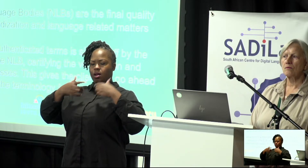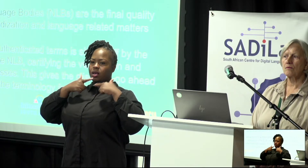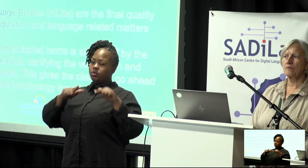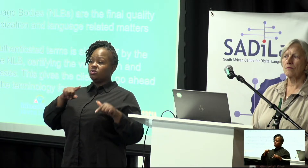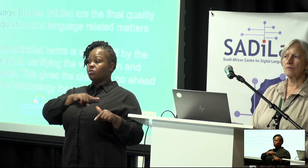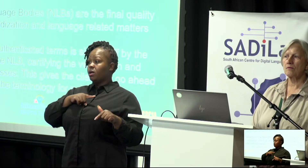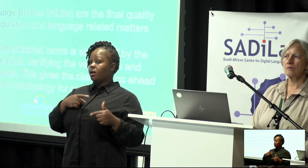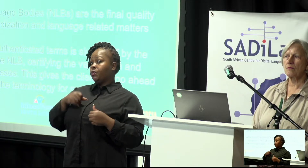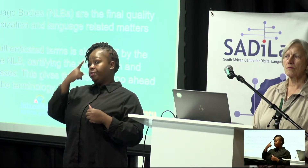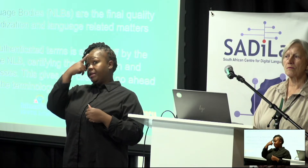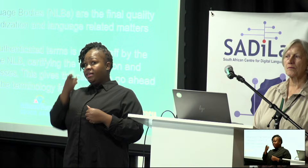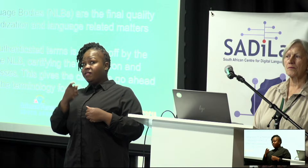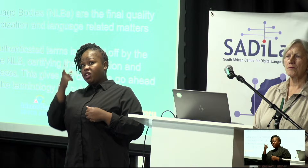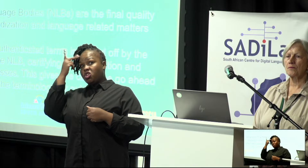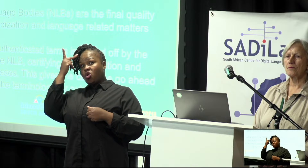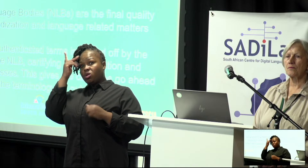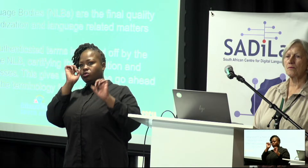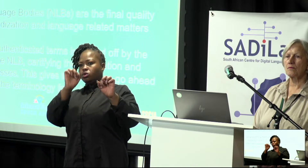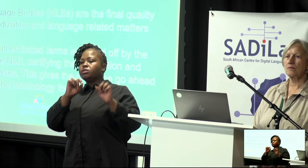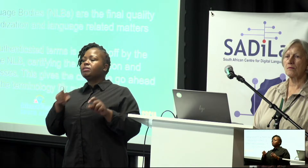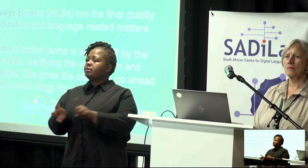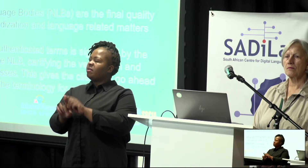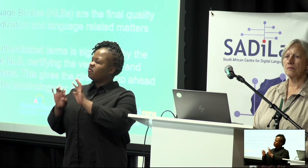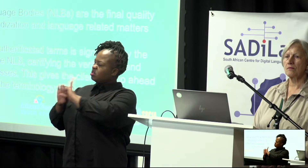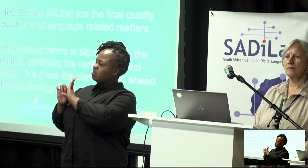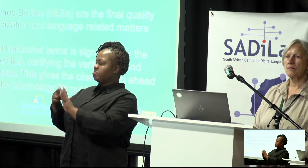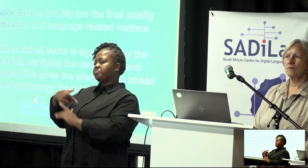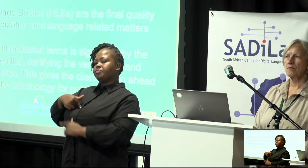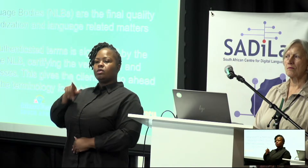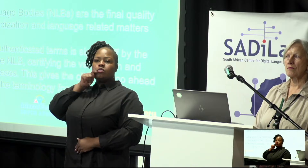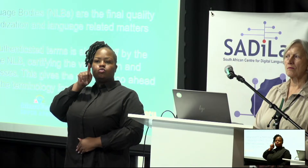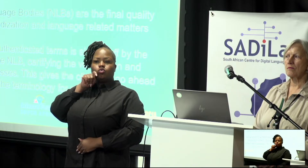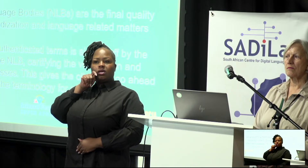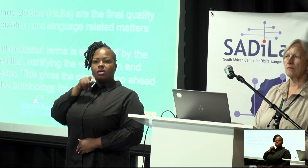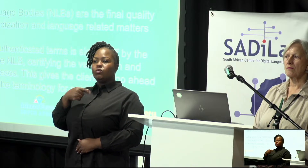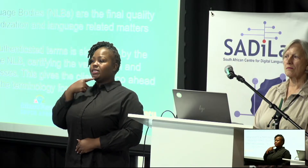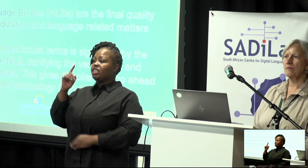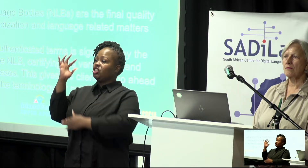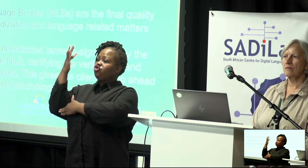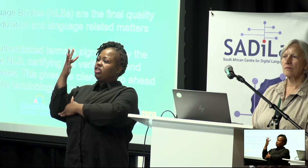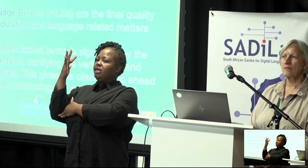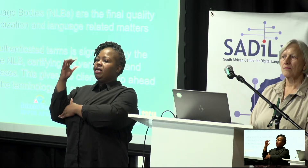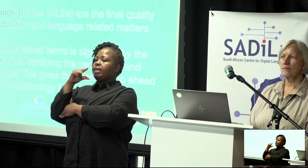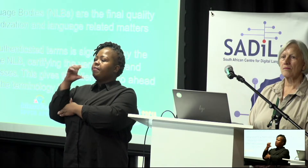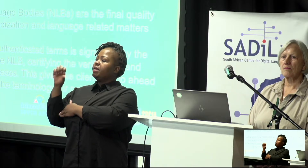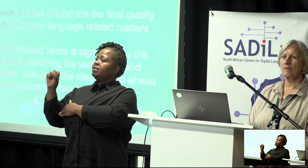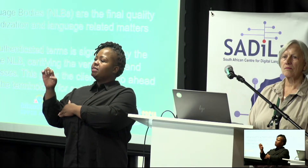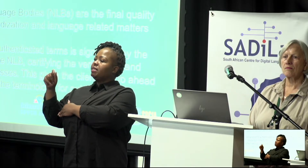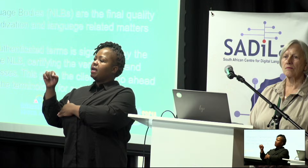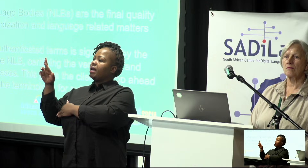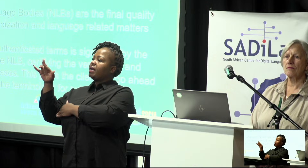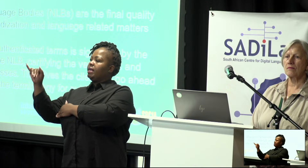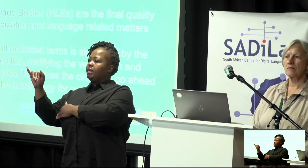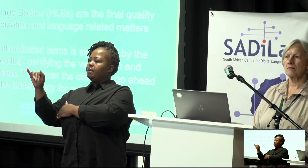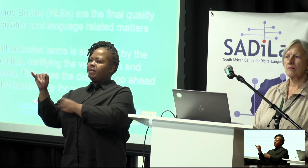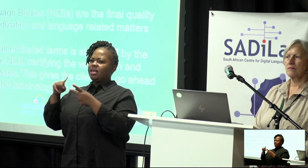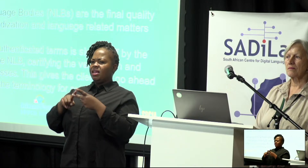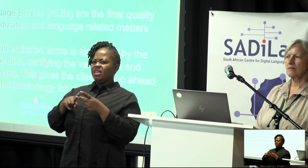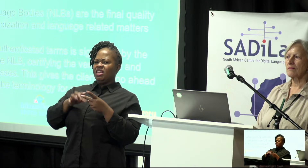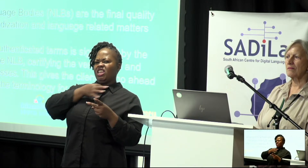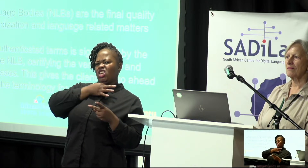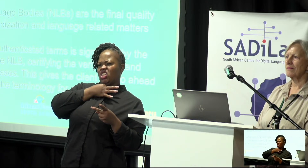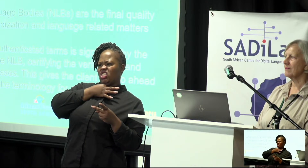within context. For example, I'm a Motswana. When we say a tree is a tlhare, and in English, when they say medicine is medicine.